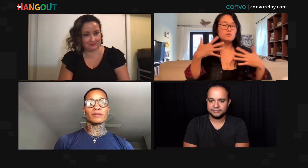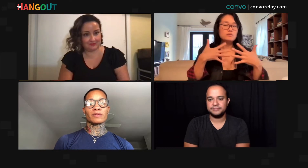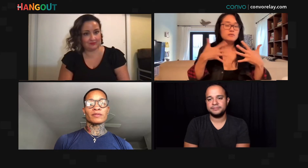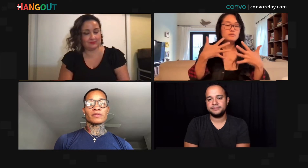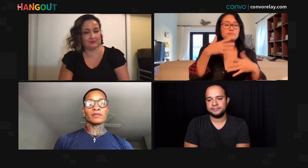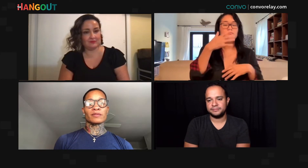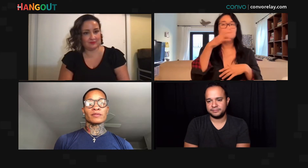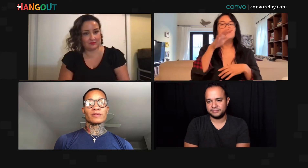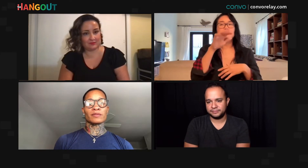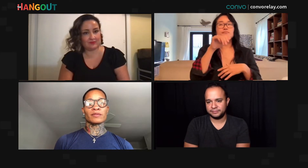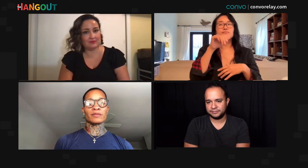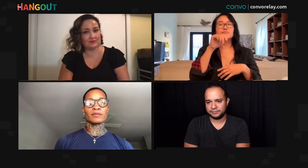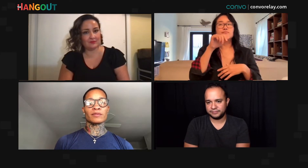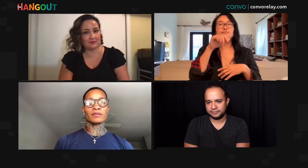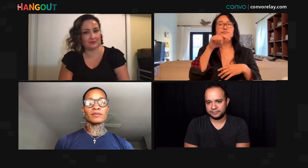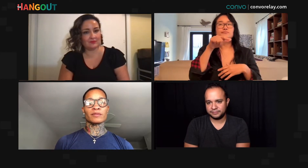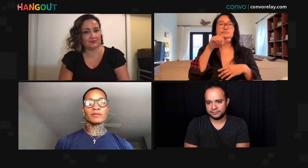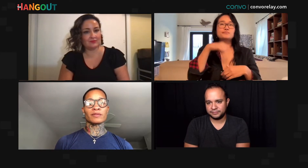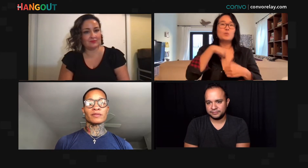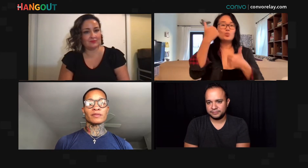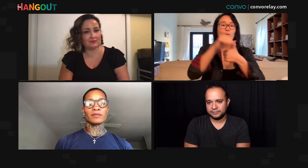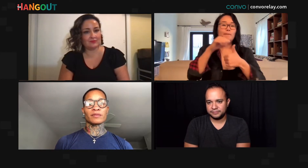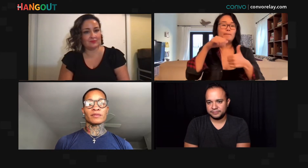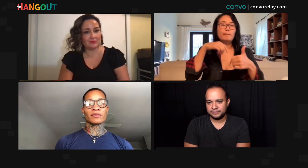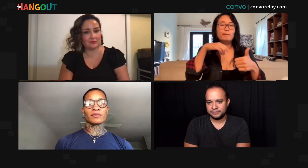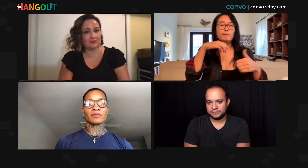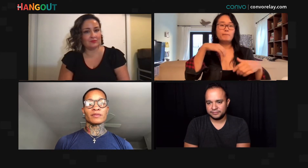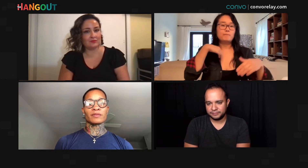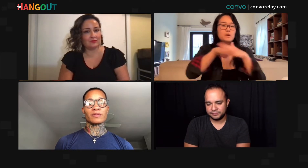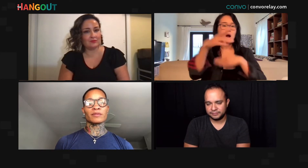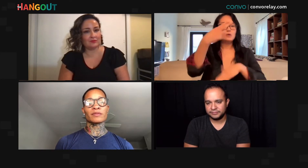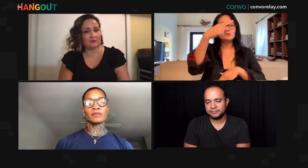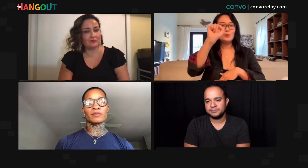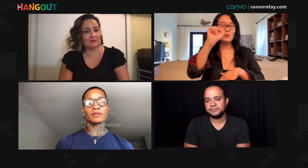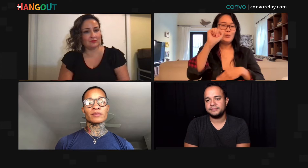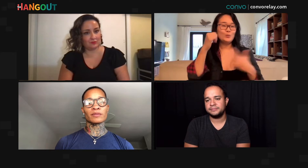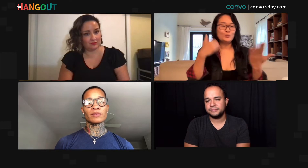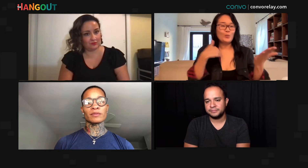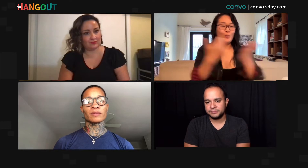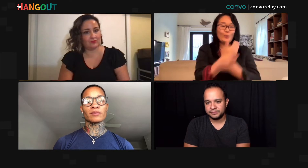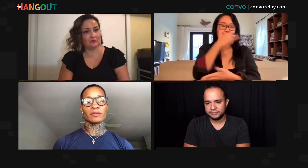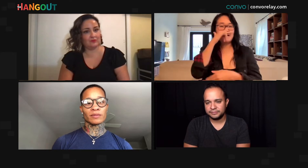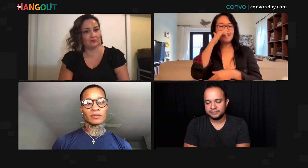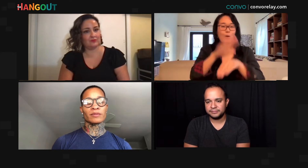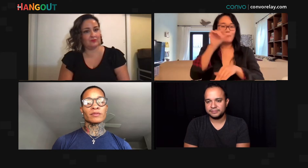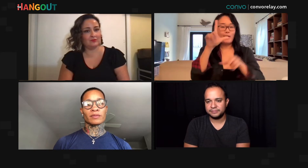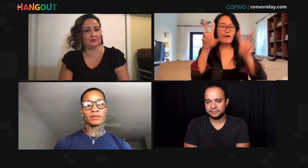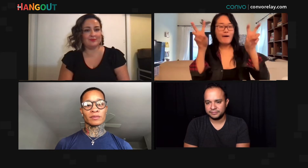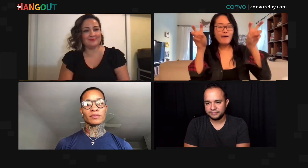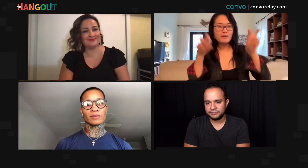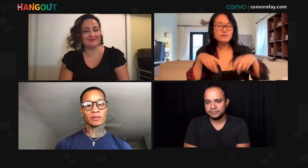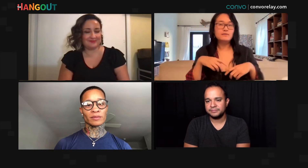pressure to come out. And I was nervous around the whole concept. And I remember going into high school and I was the new kid on the